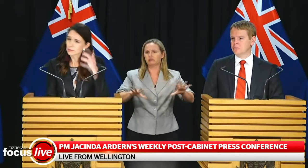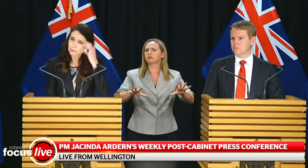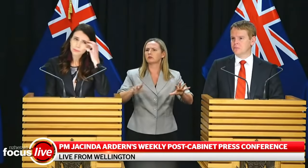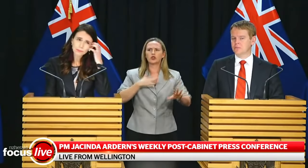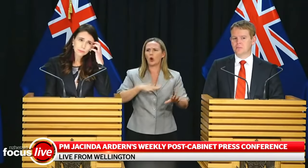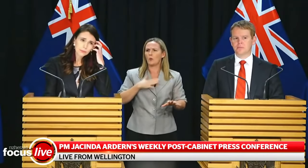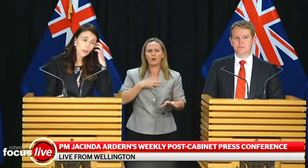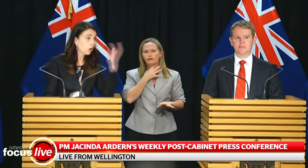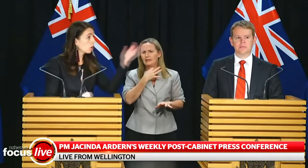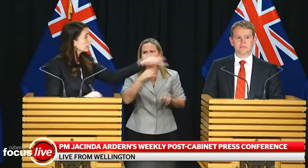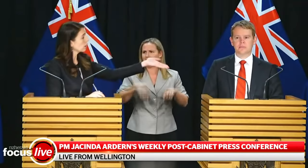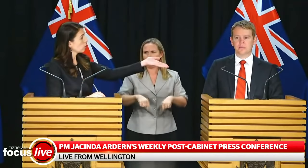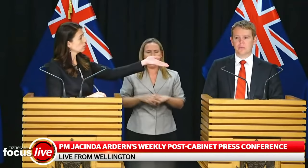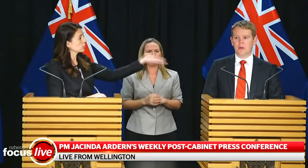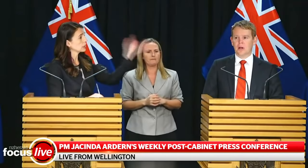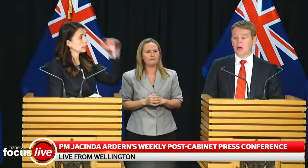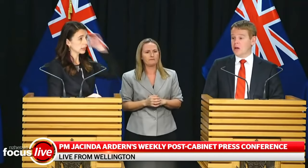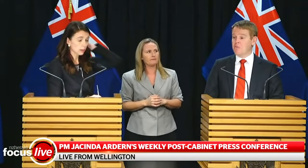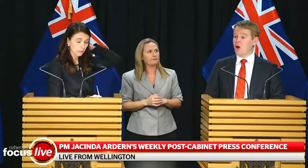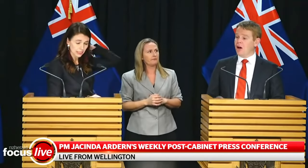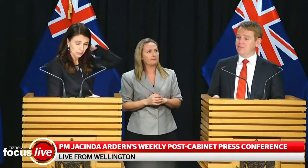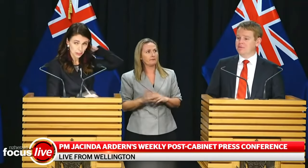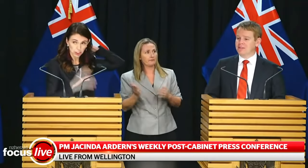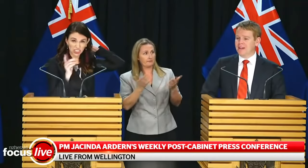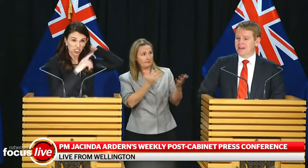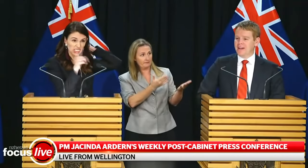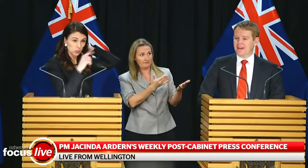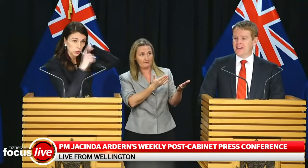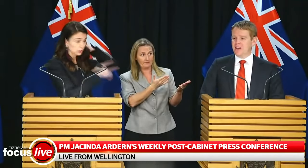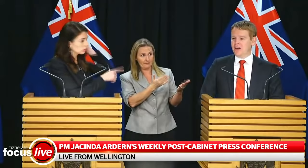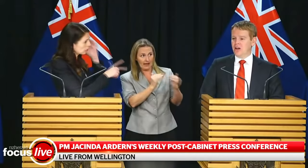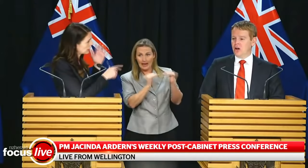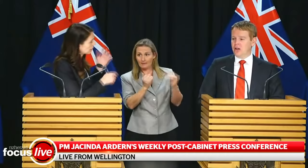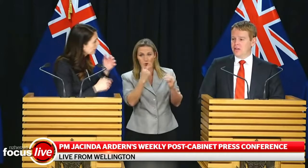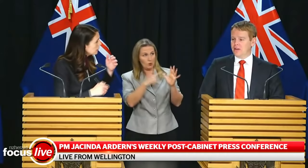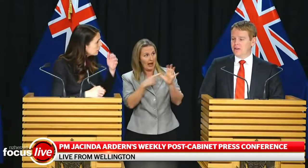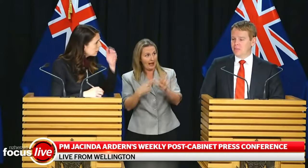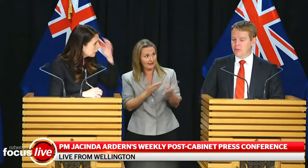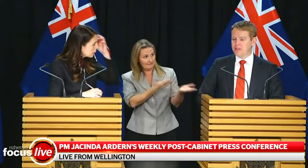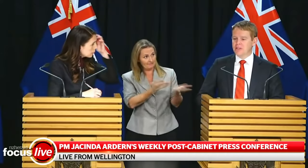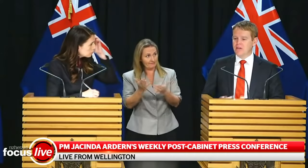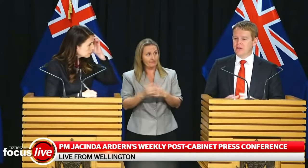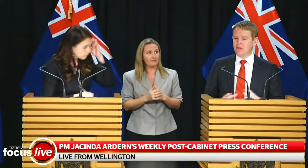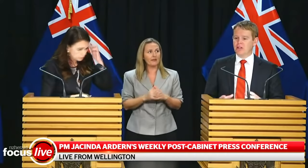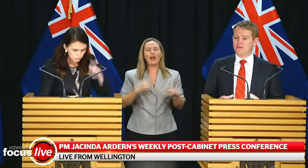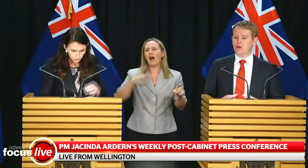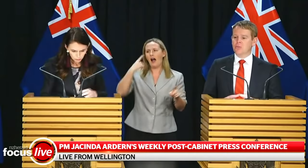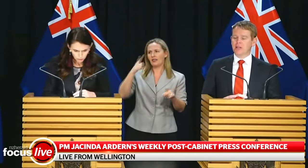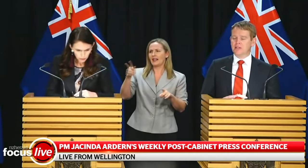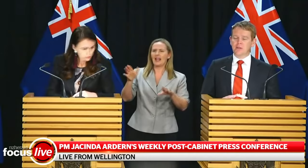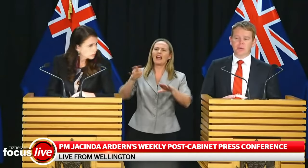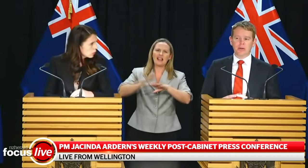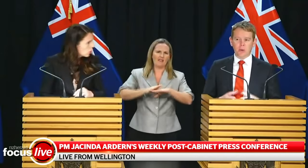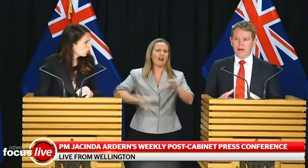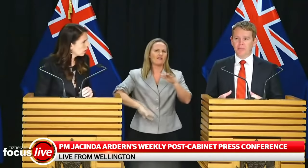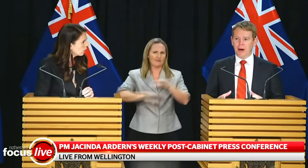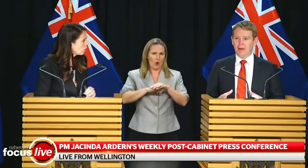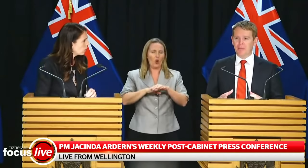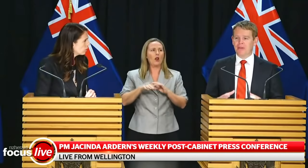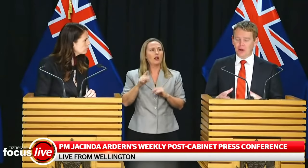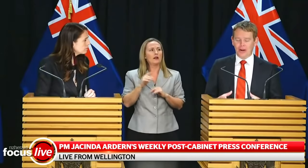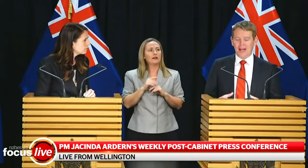risk. I'll just let Minister Hipkins just finish on the level 2 criteria. I think the Prime Minister's covered that relatively comprehensively. Probably the